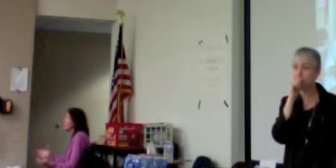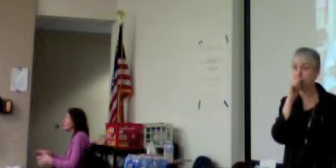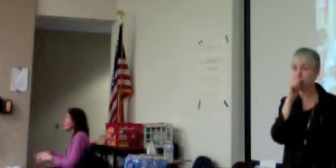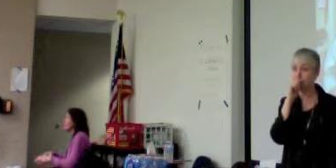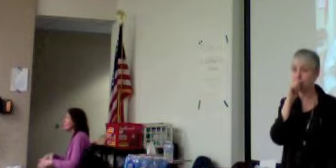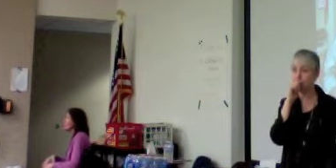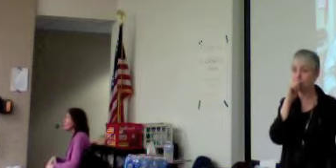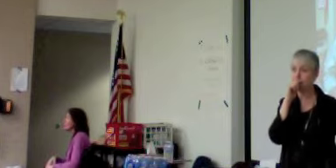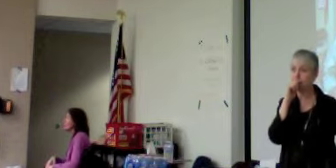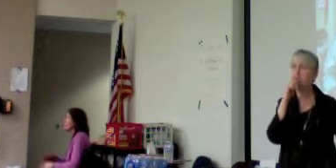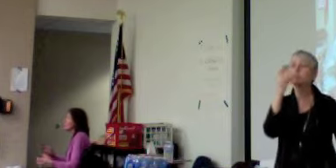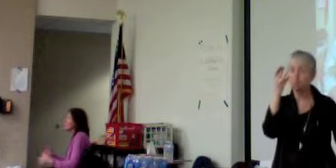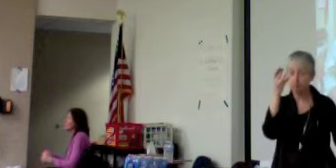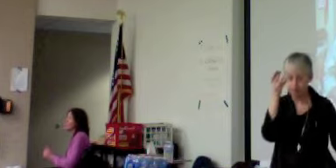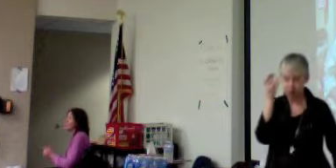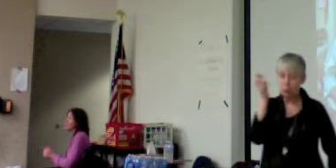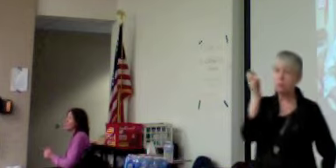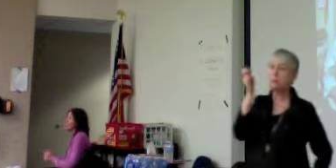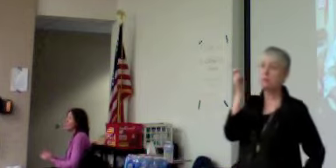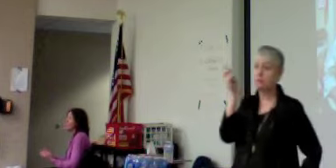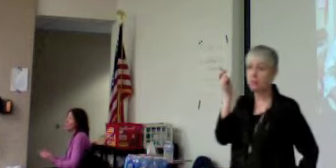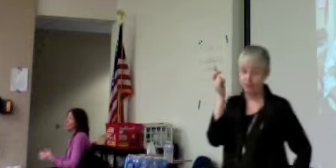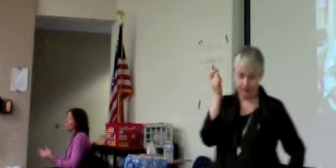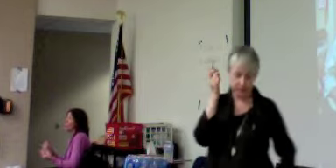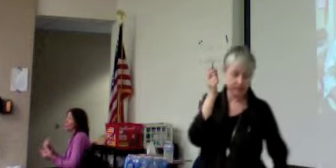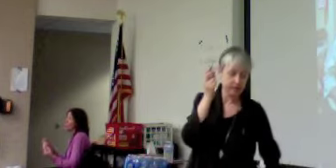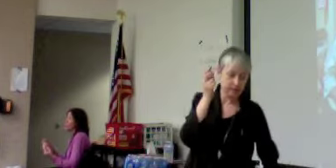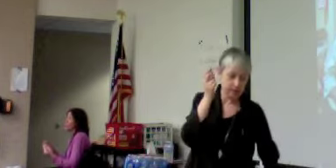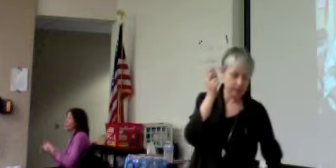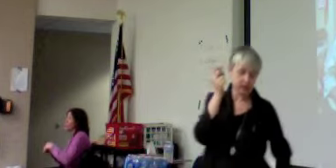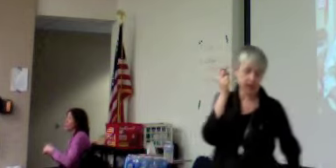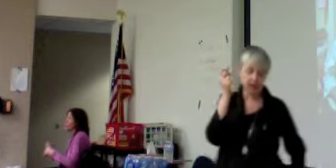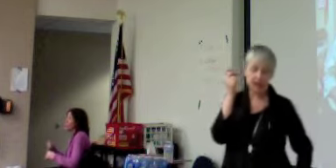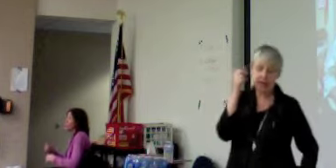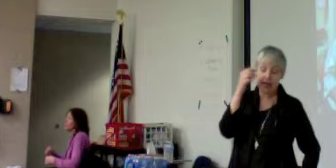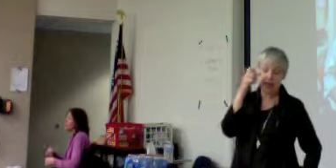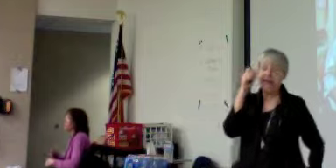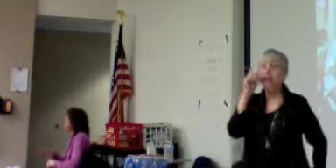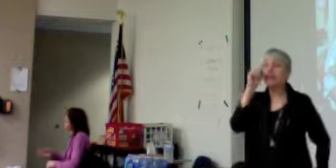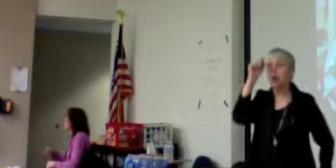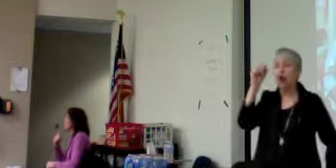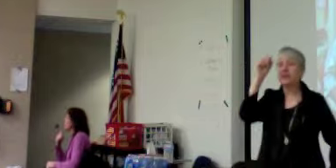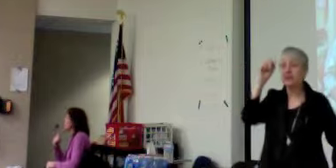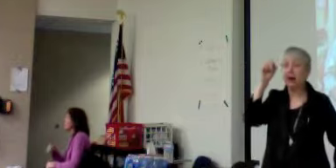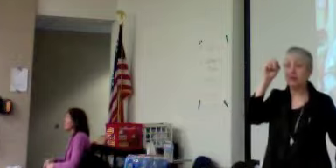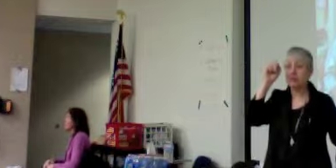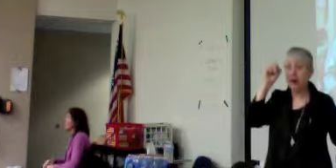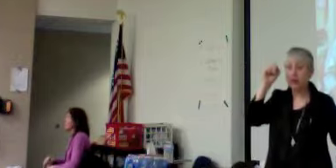he was an athlete, jock, or nerd. he talks about high